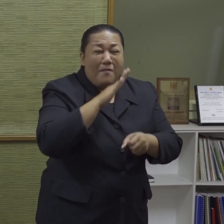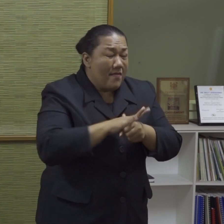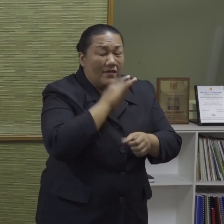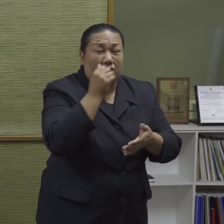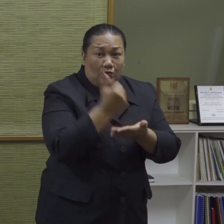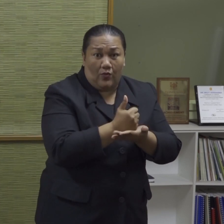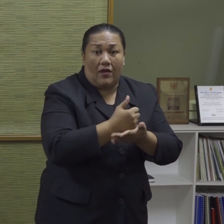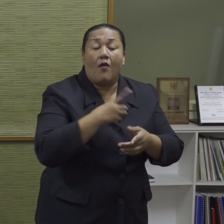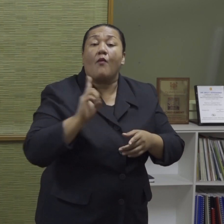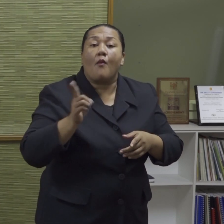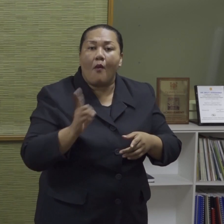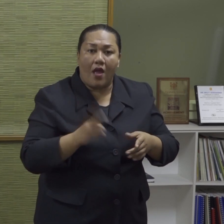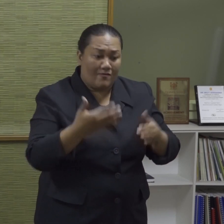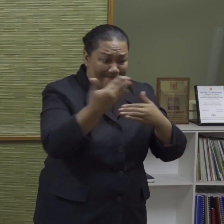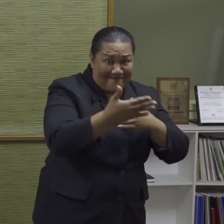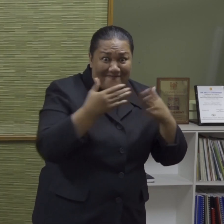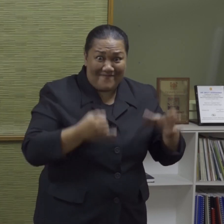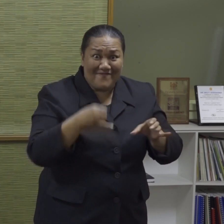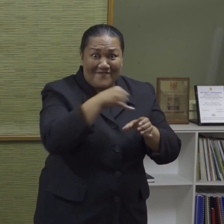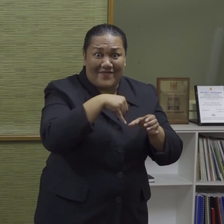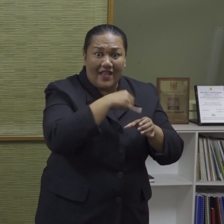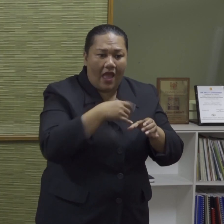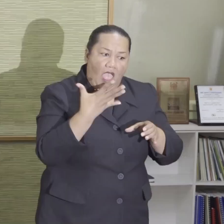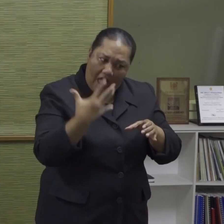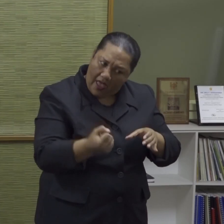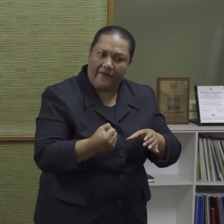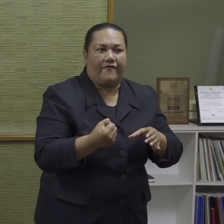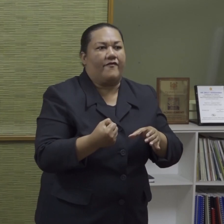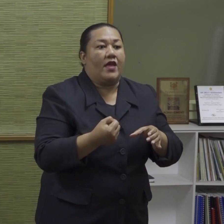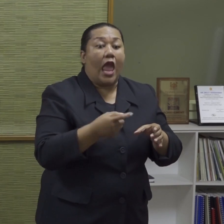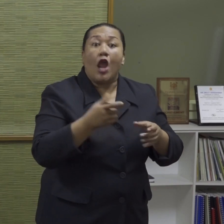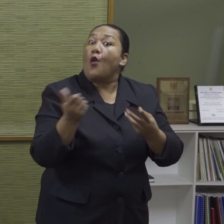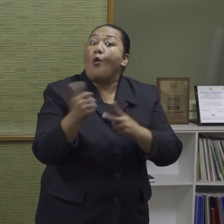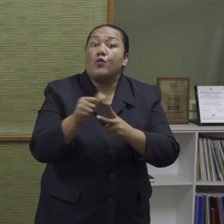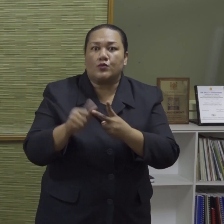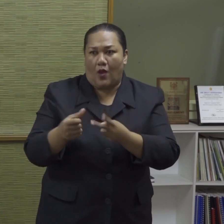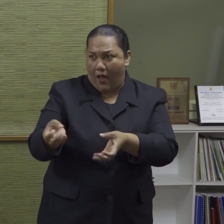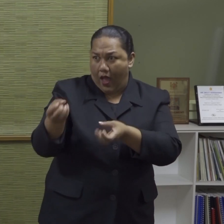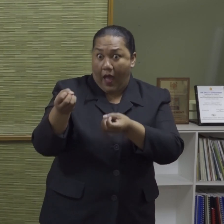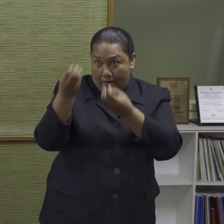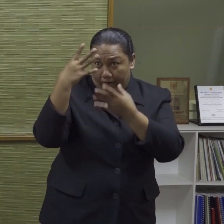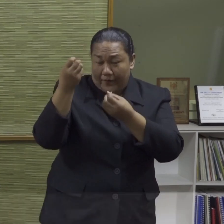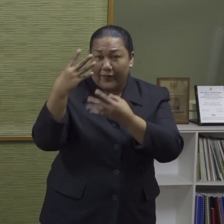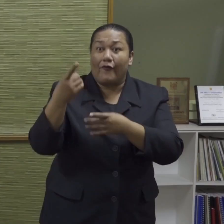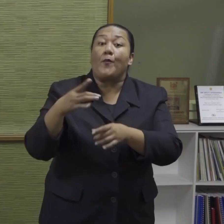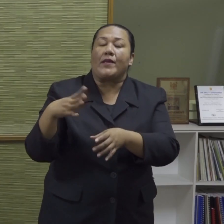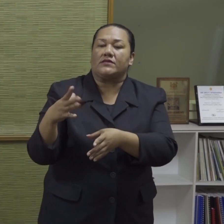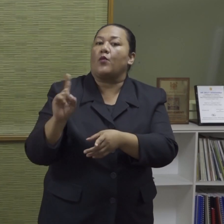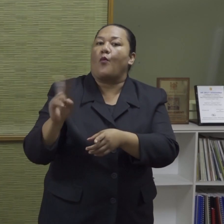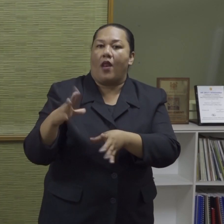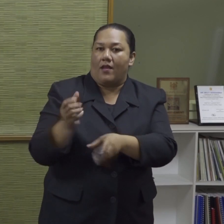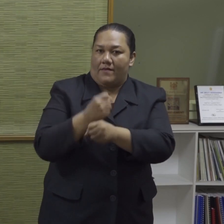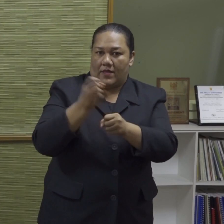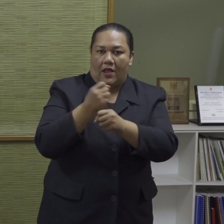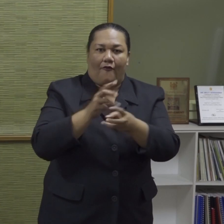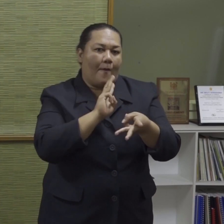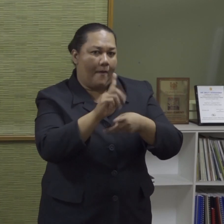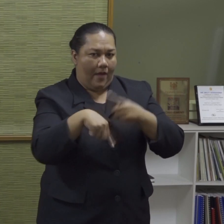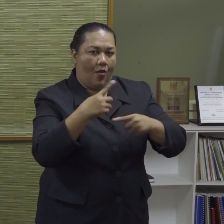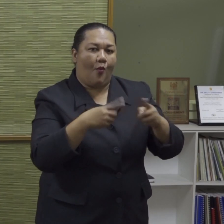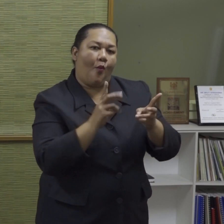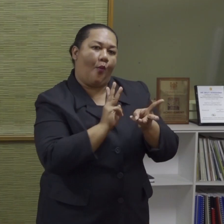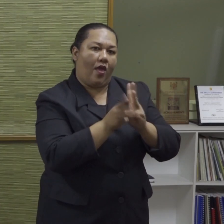are ready and update yourself with information about the current weather situation. As proactive